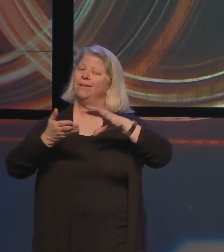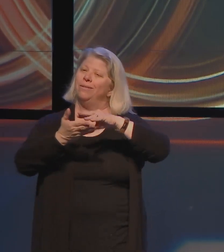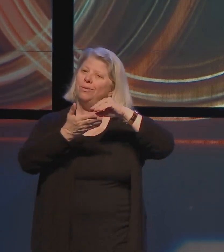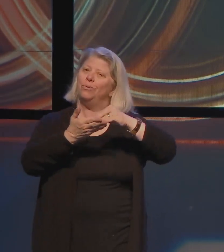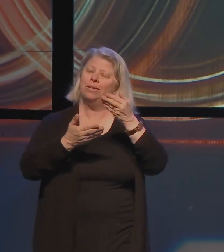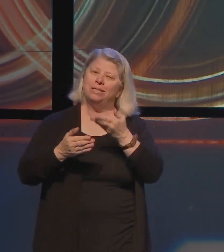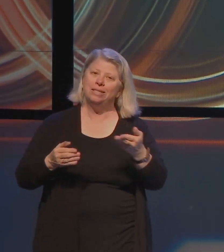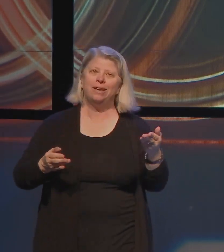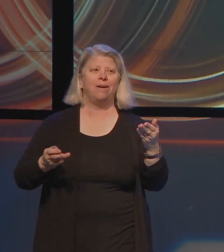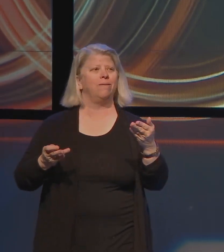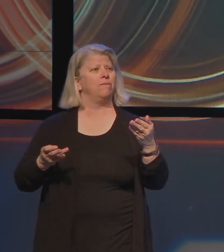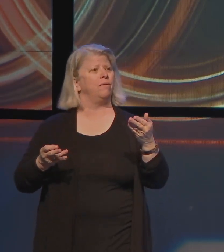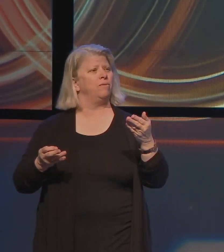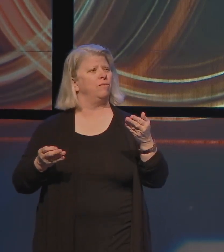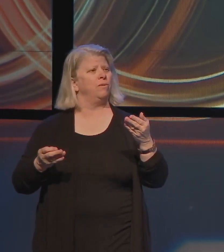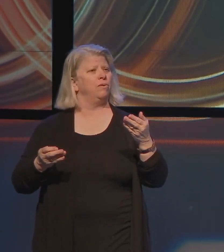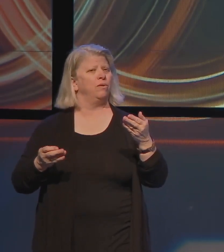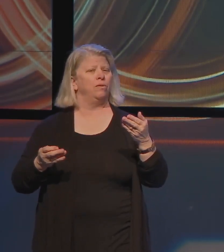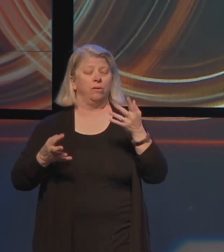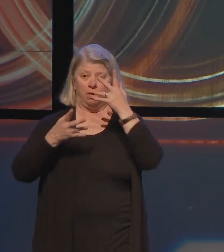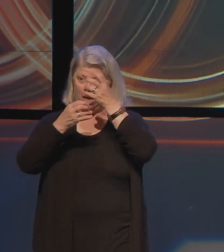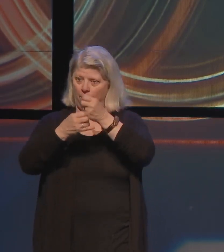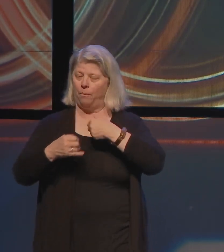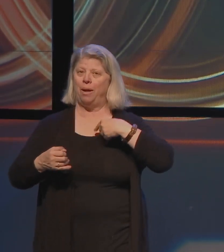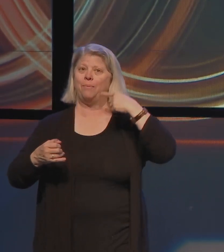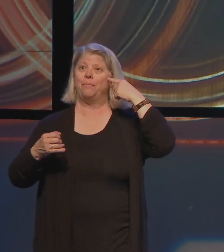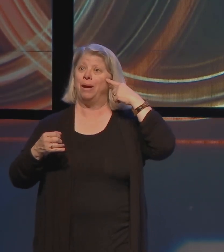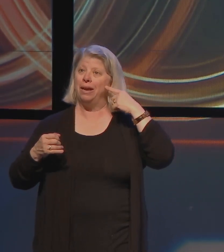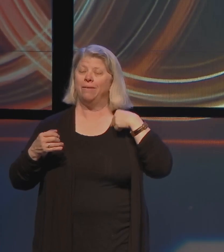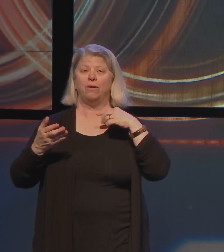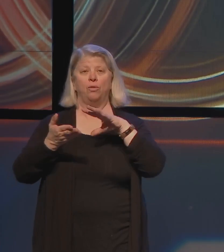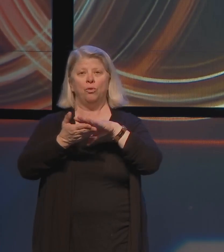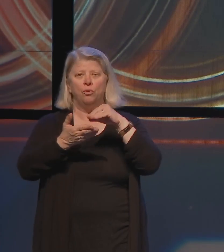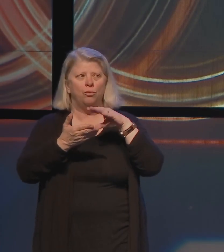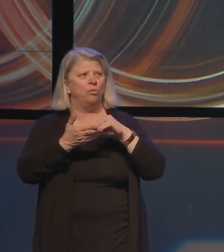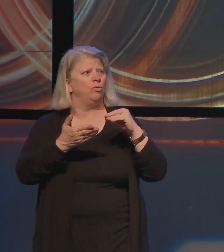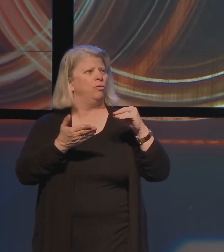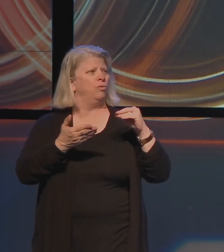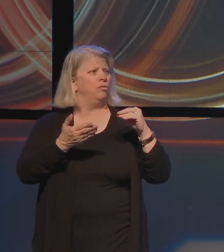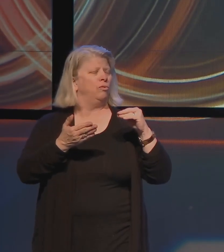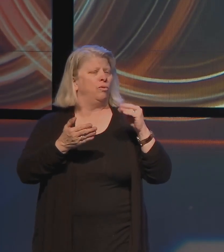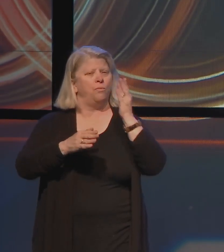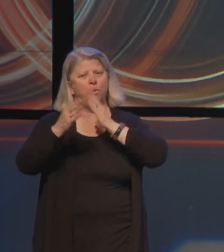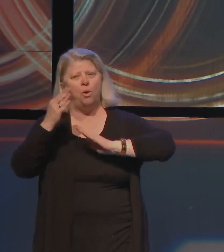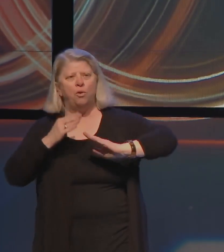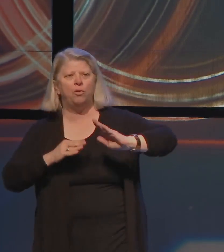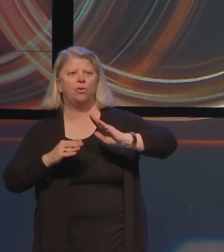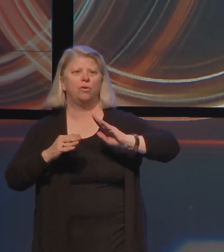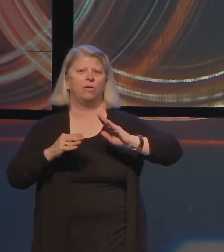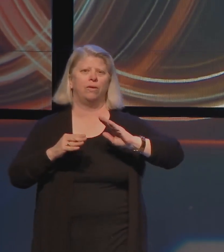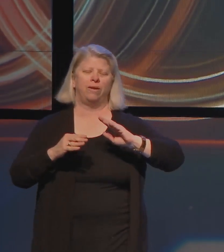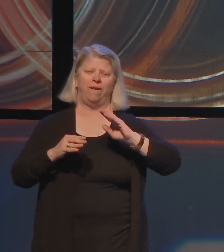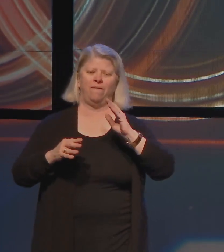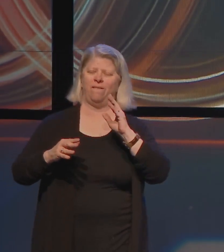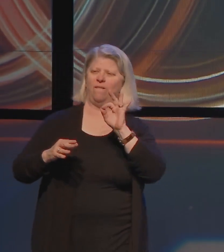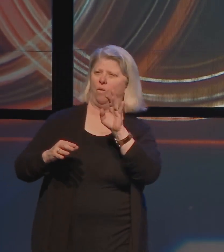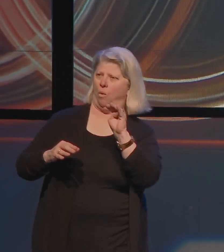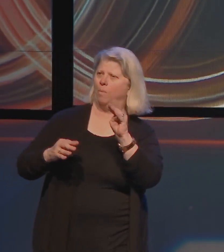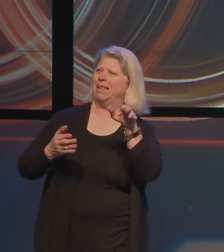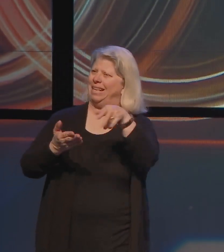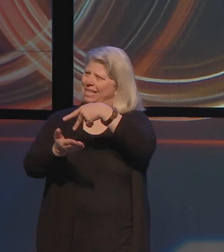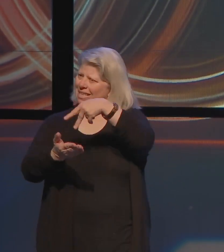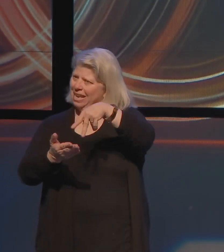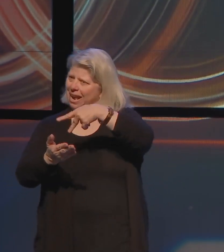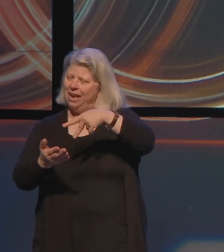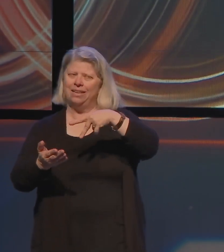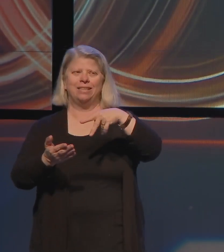this stuff, it captivated my mind. Whether I was learning, martial arts has these things called forms, which are basically dances. I